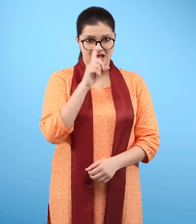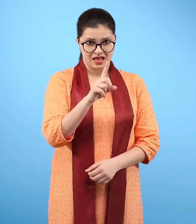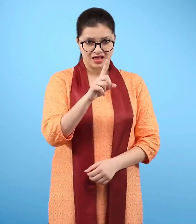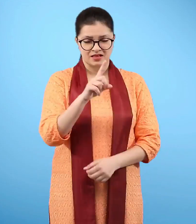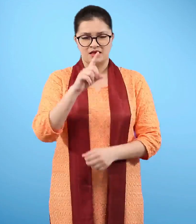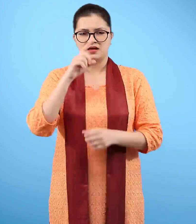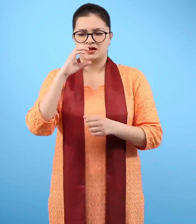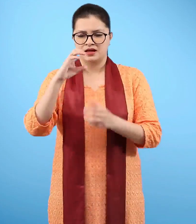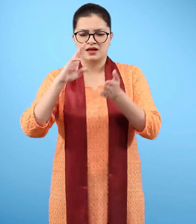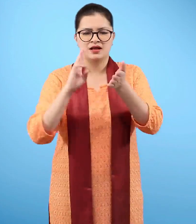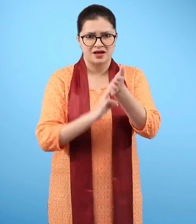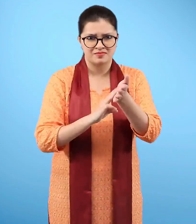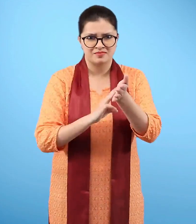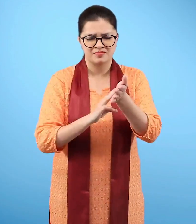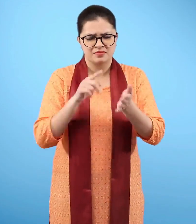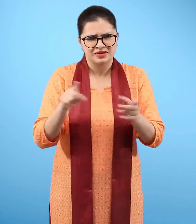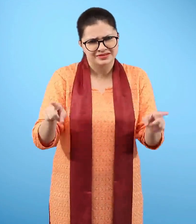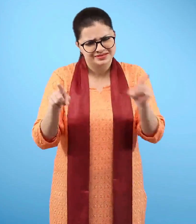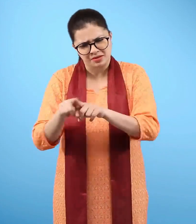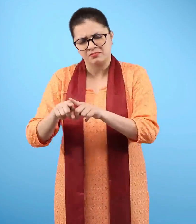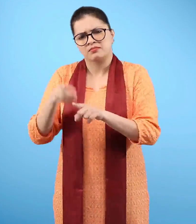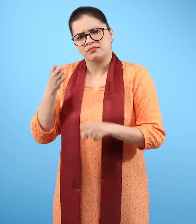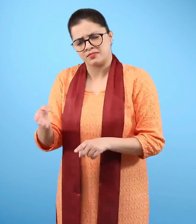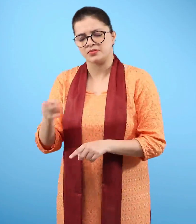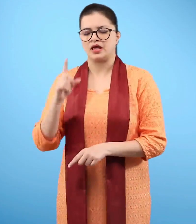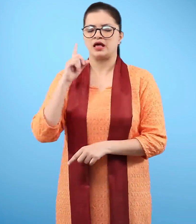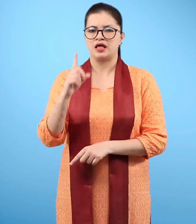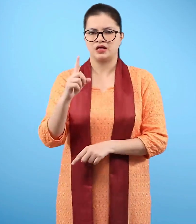1 centimeter is equal to 100 meters.